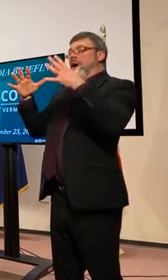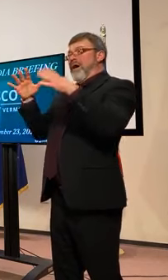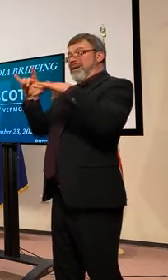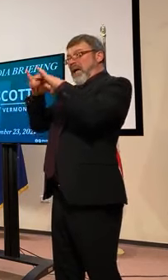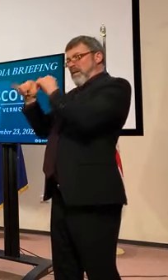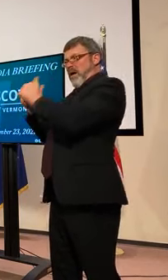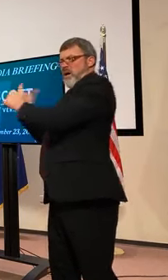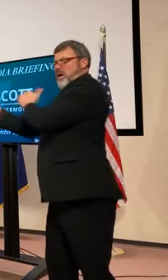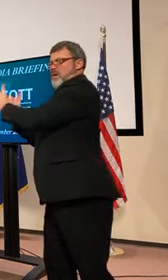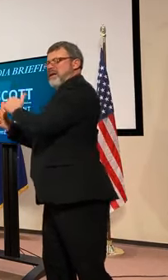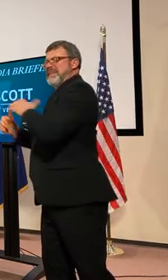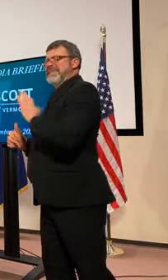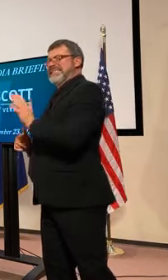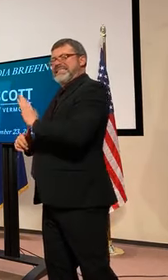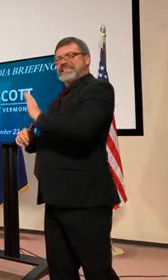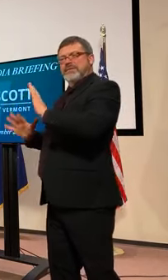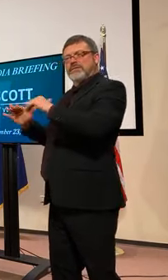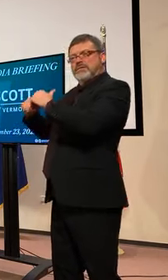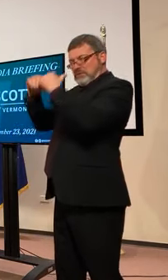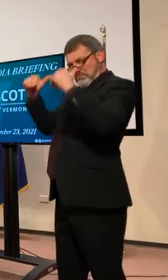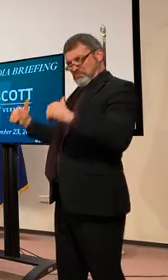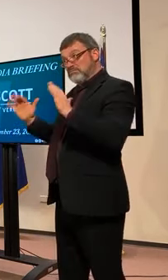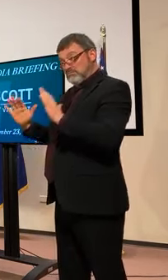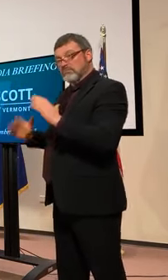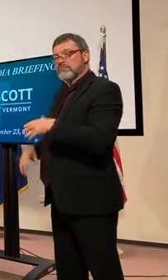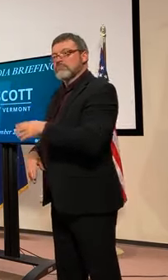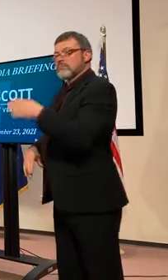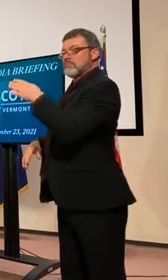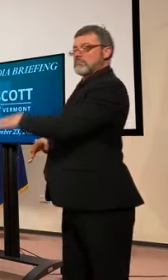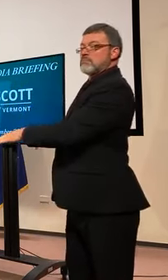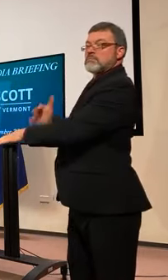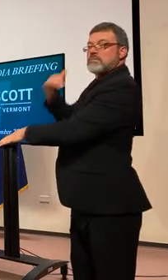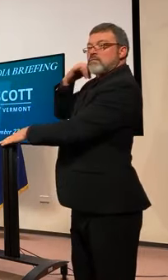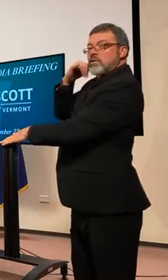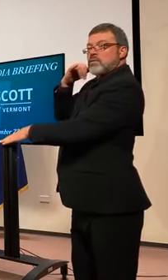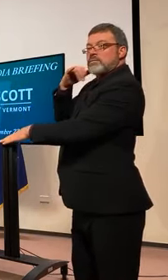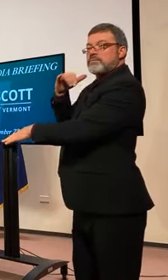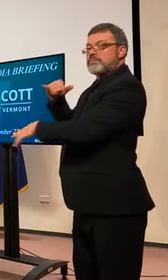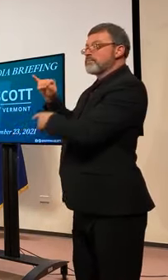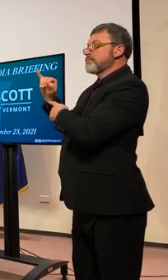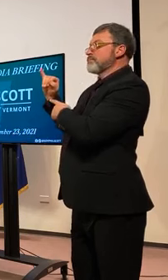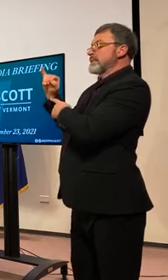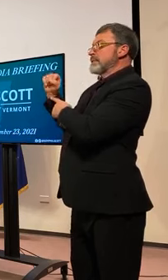All right, we'll move to the phones, beginning with Mike Donahue, the Islander.